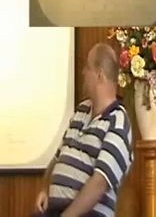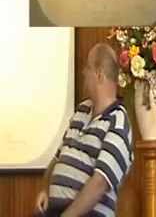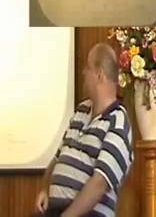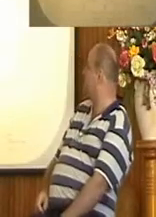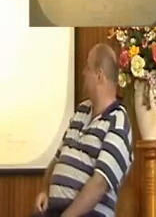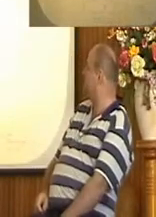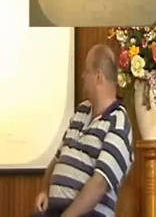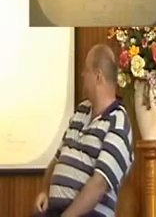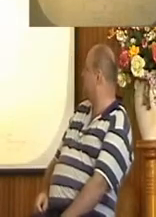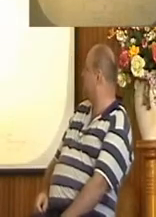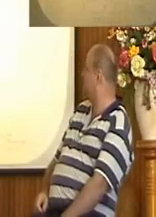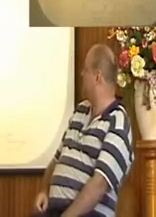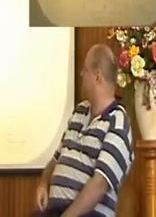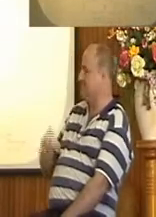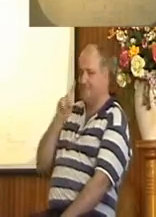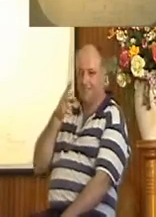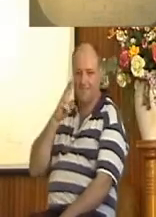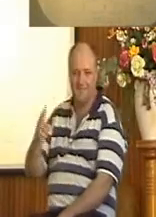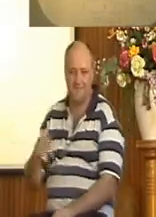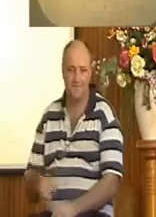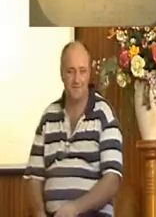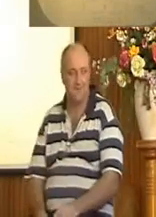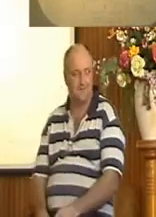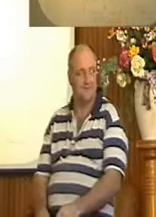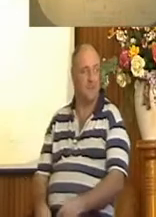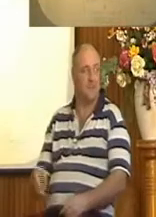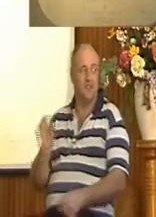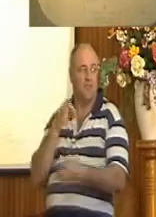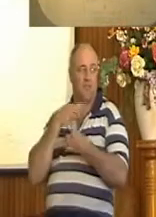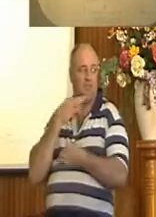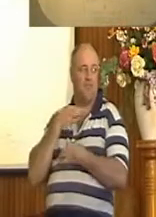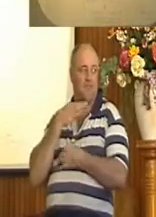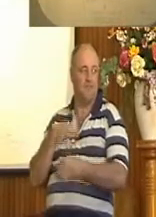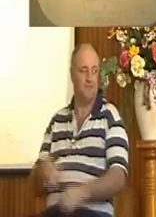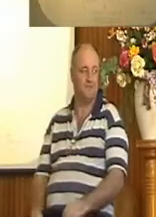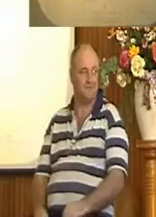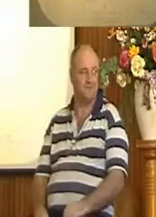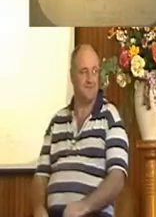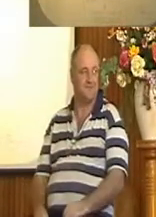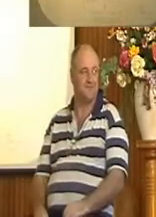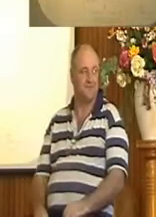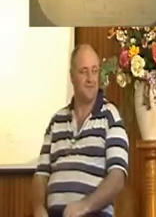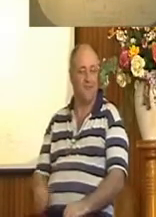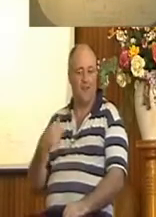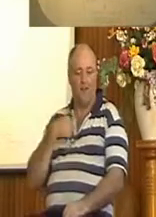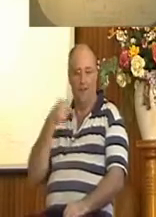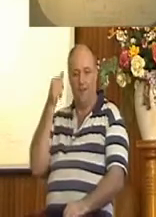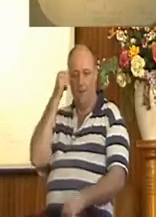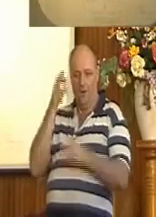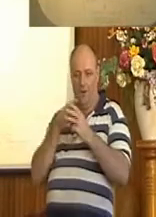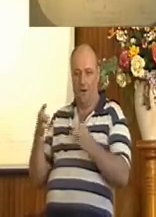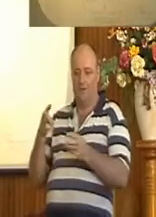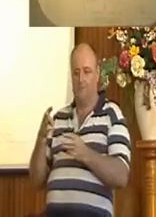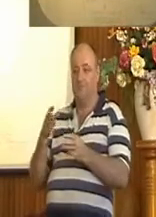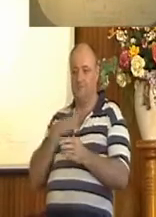neck like this jolly Western tie. I know the word well because my father used to